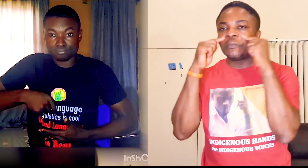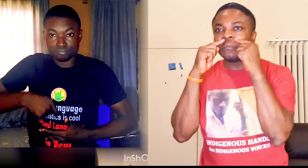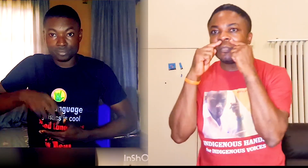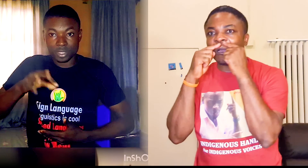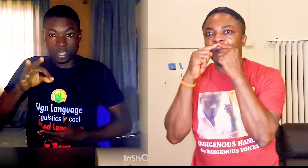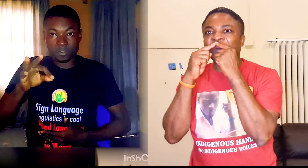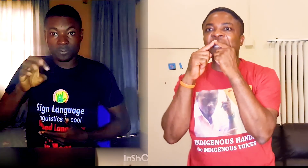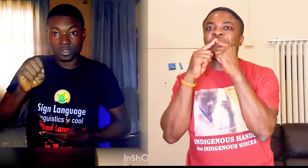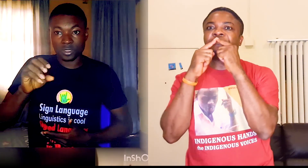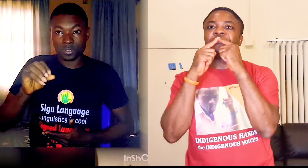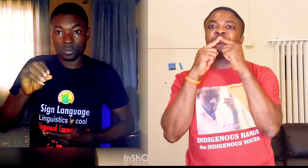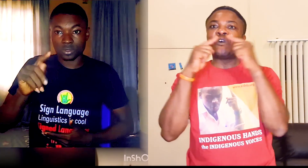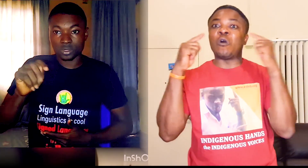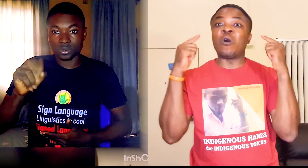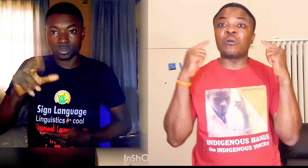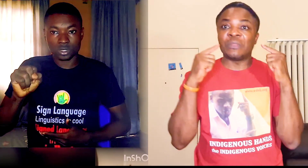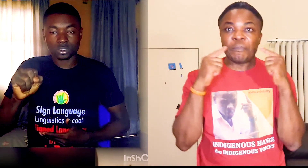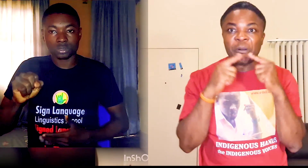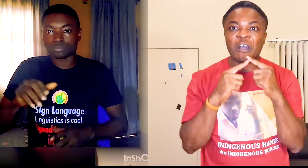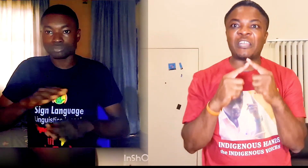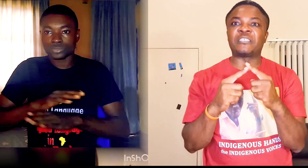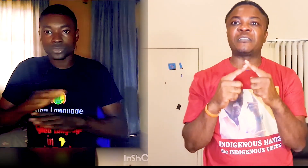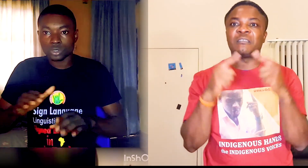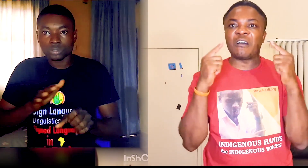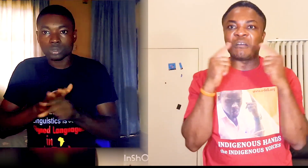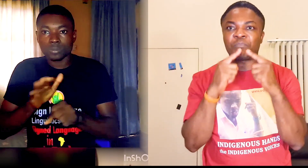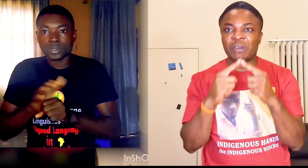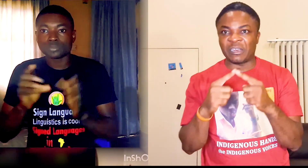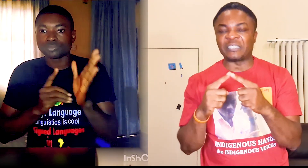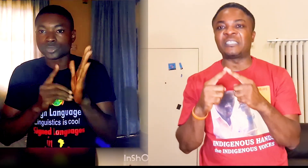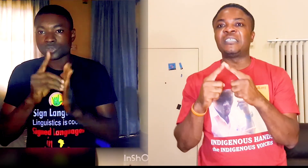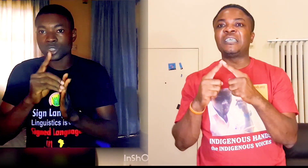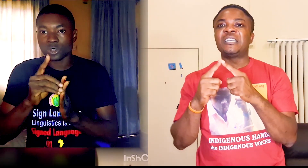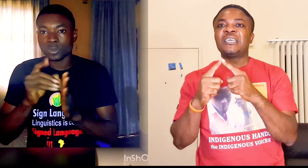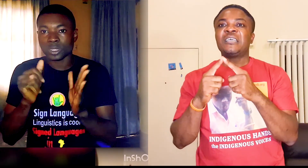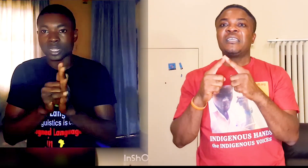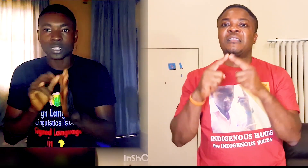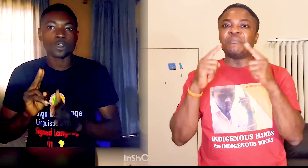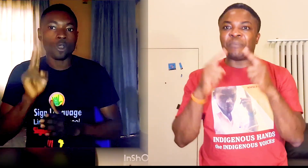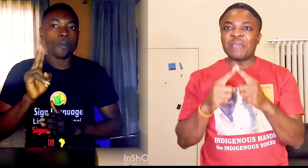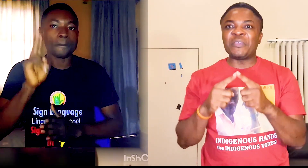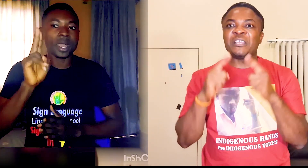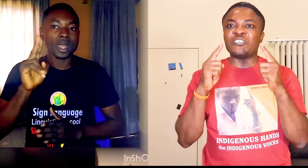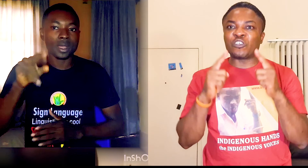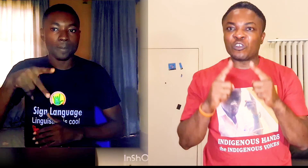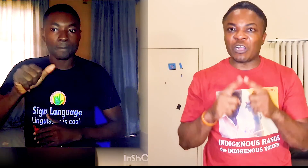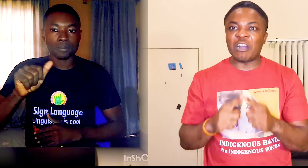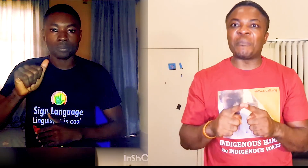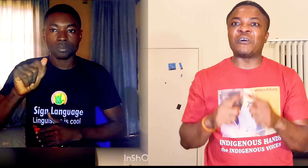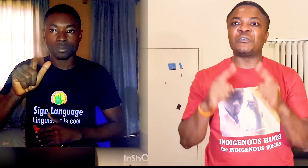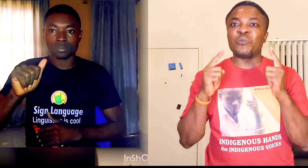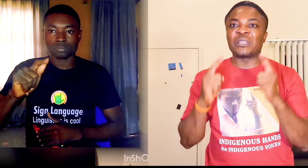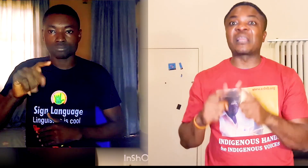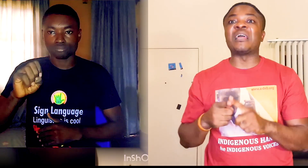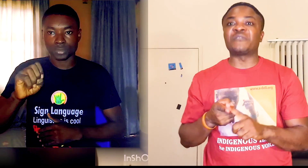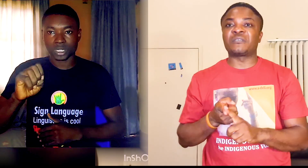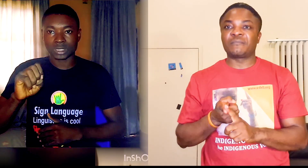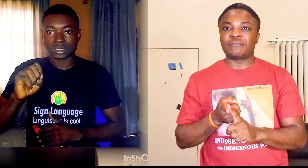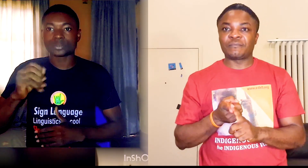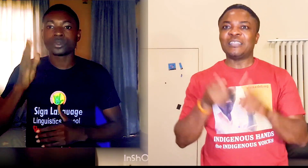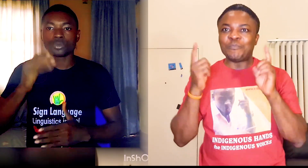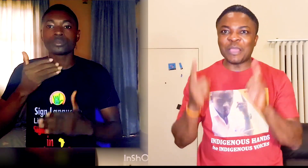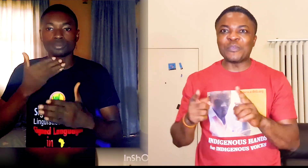up the upper lip or the palate, the hard palate. The baby is going to come out with